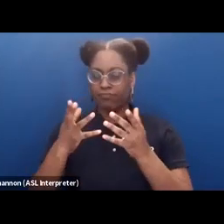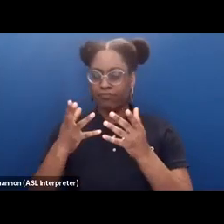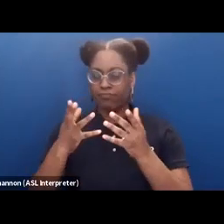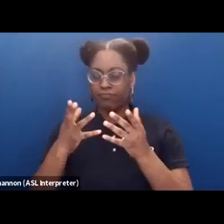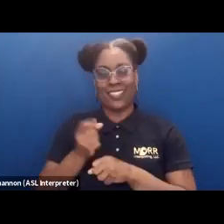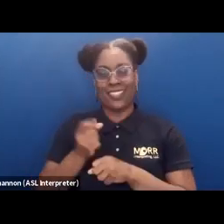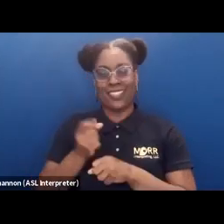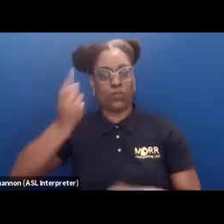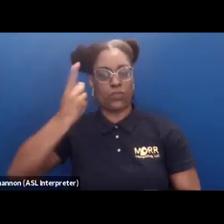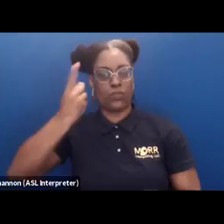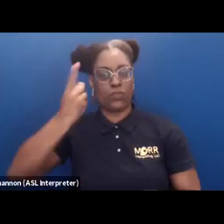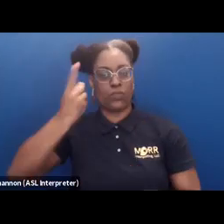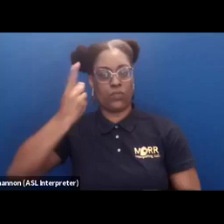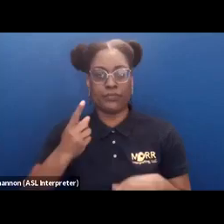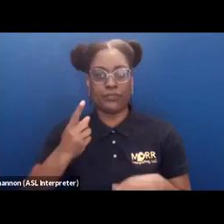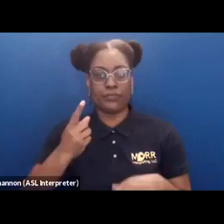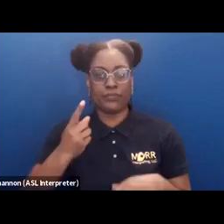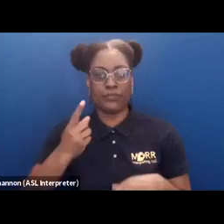And the last question